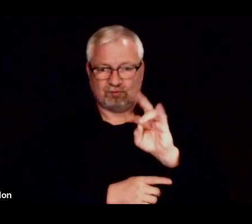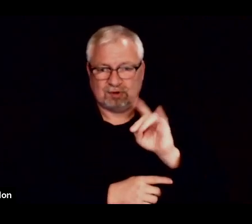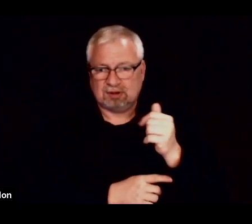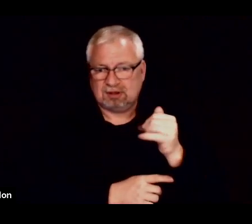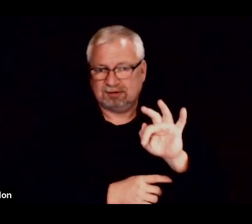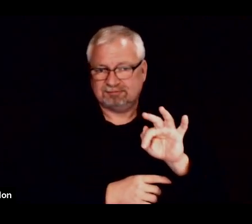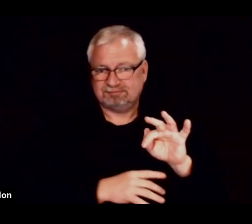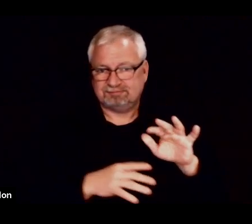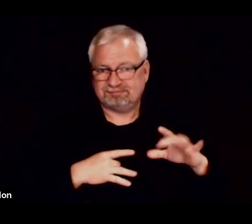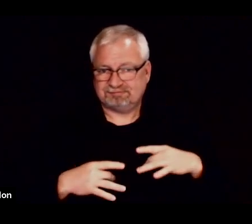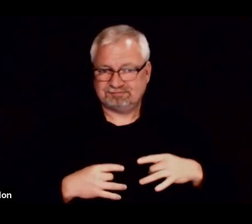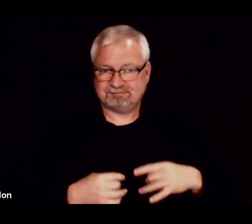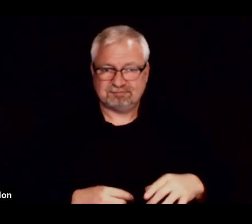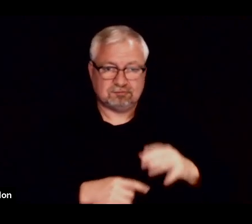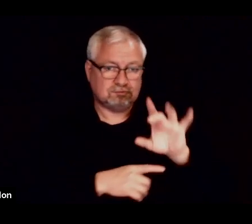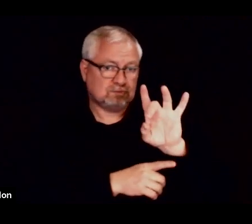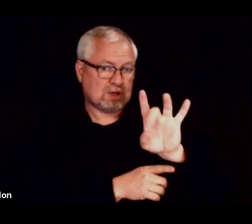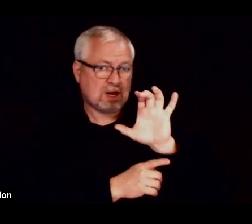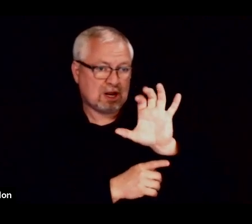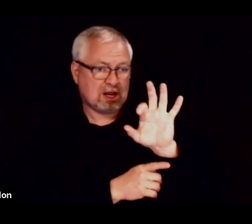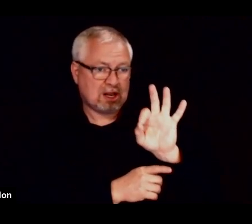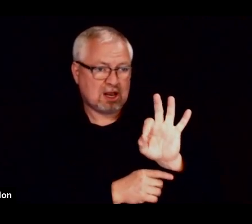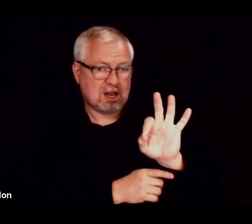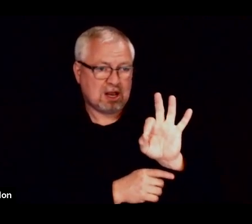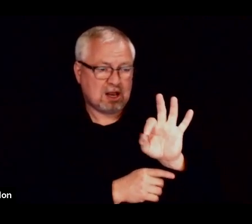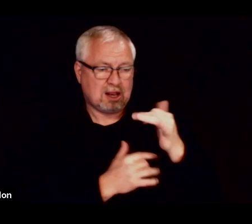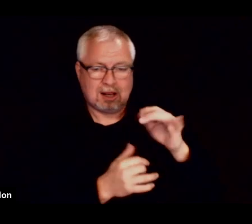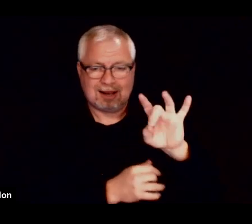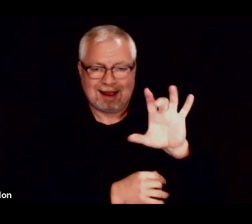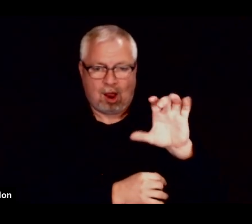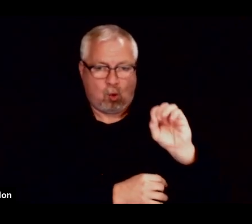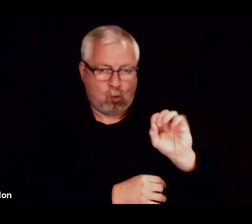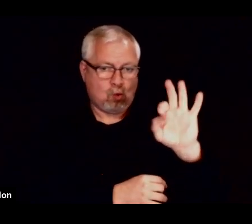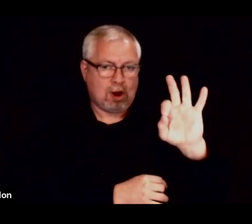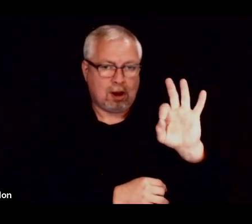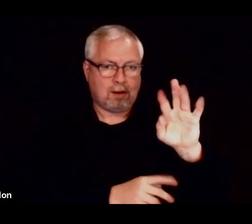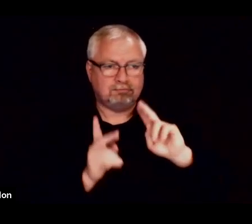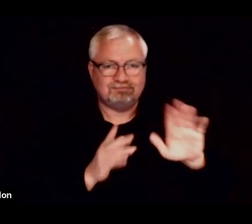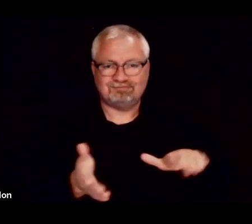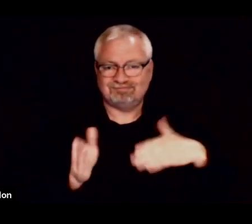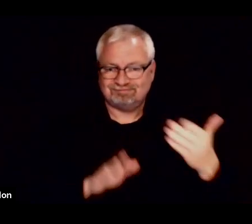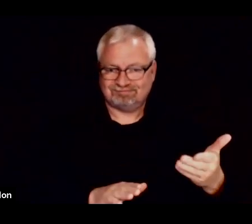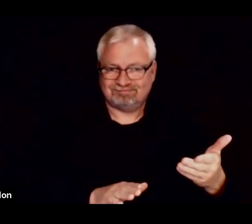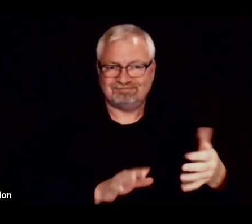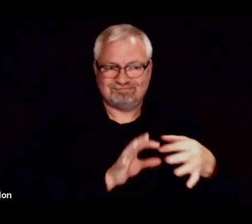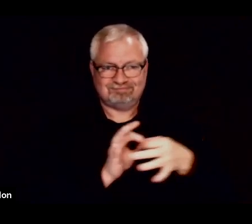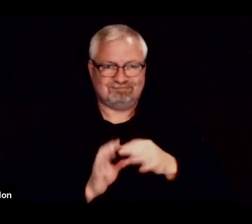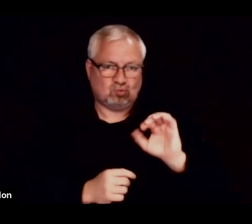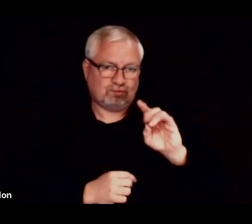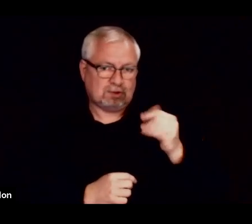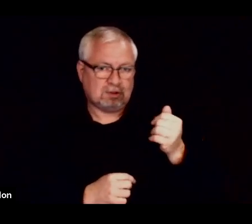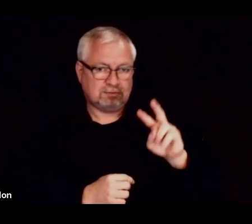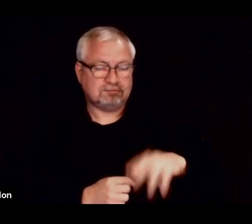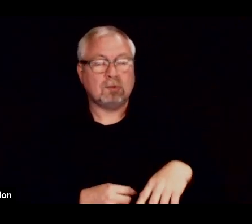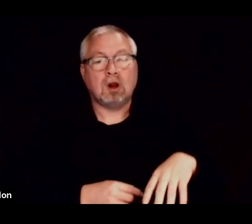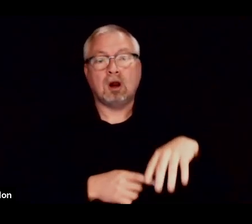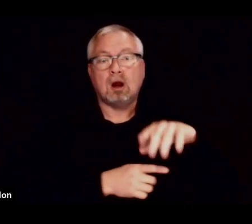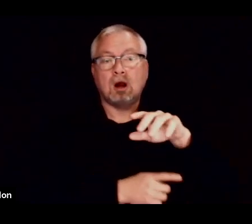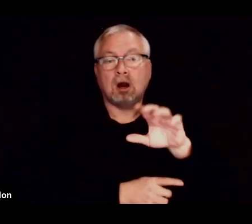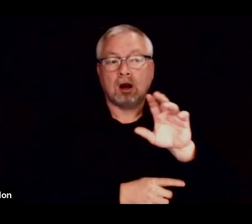809 Minnesotans who've lost their lives to this disease. 17 of these people were in Hennepin County, 6 in